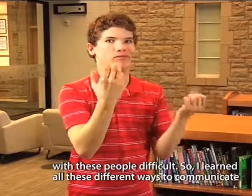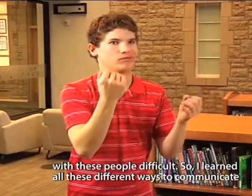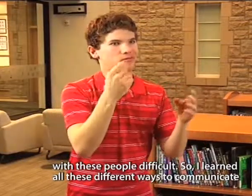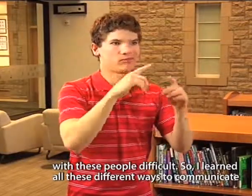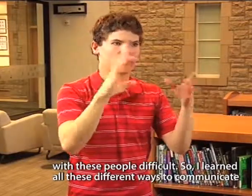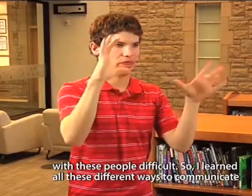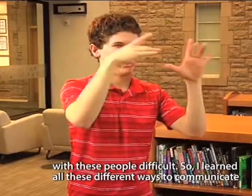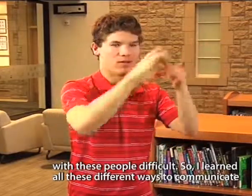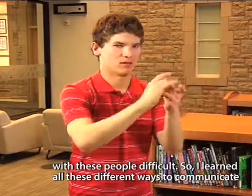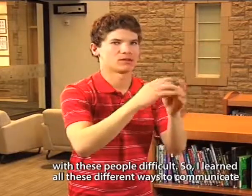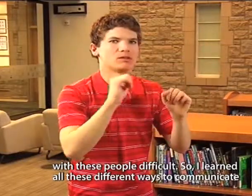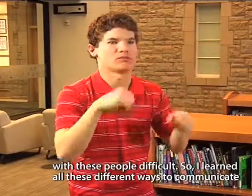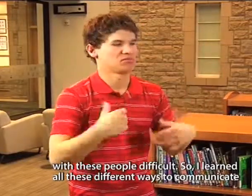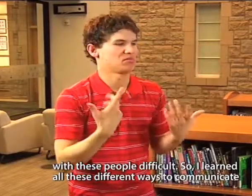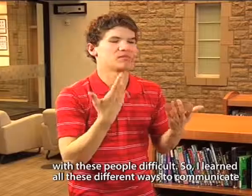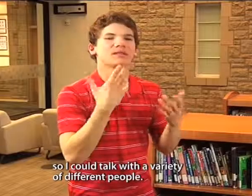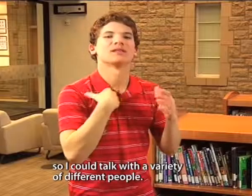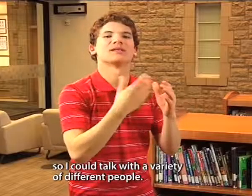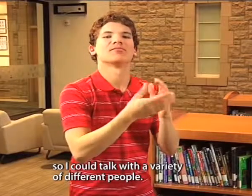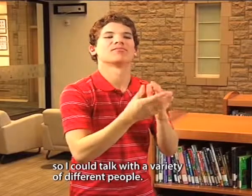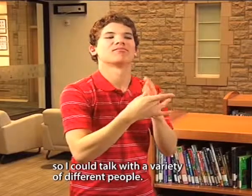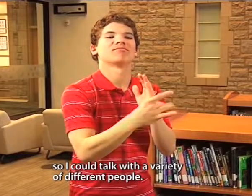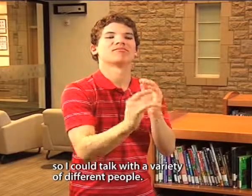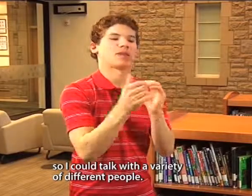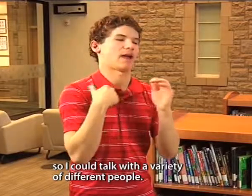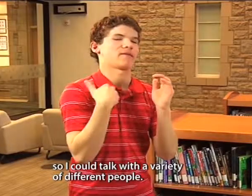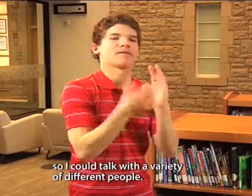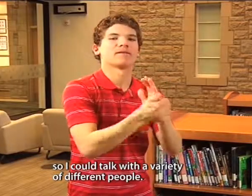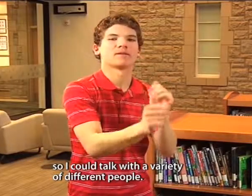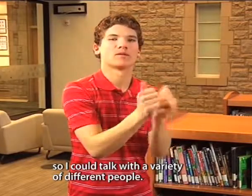So I learned all these different ways to communicate so I could talk with a variety of different people.